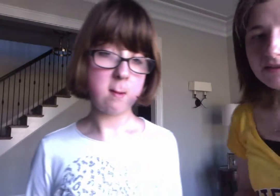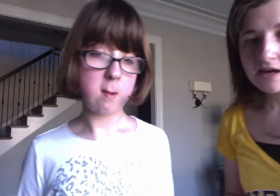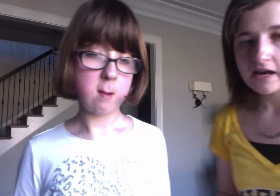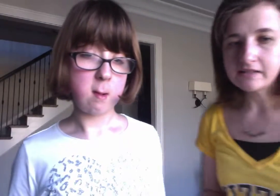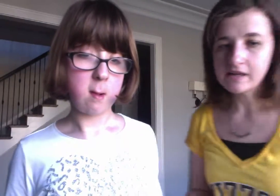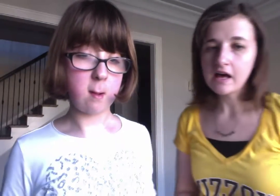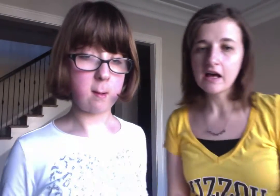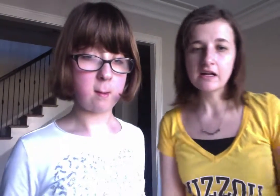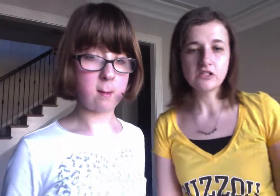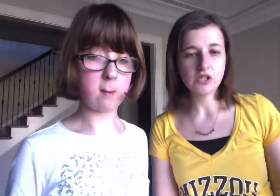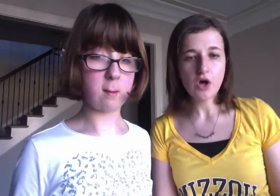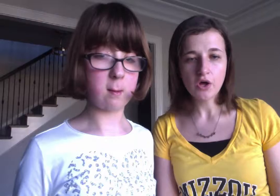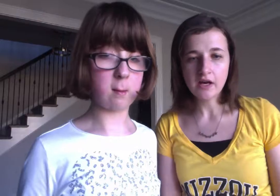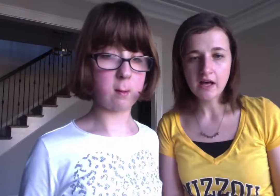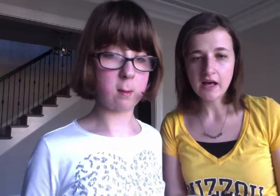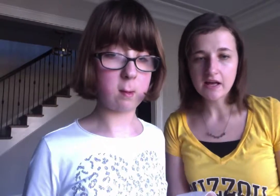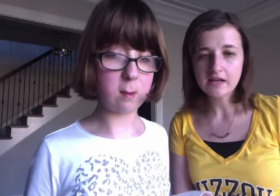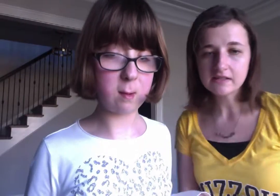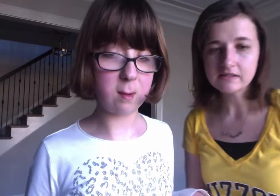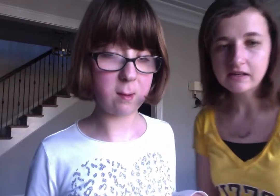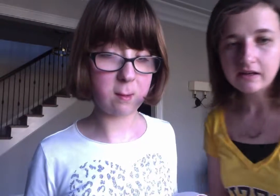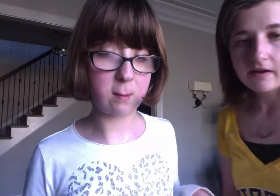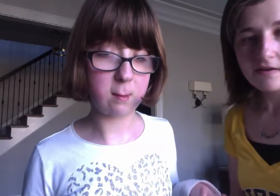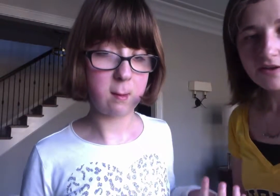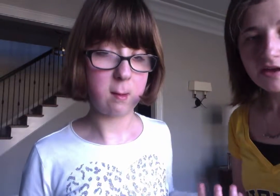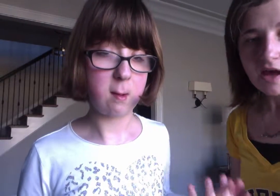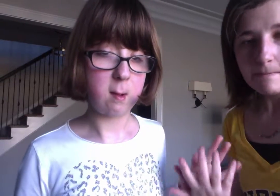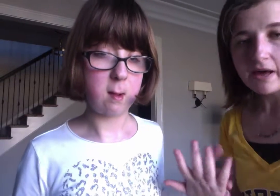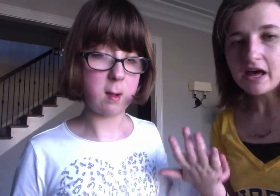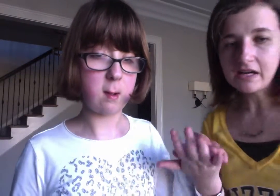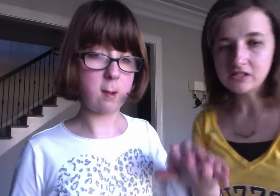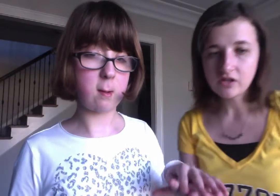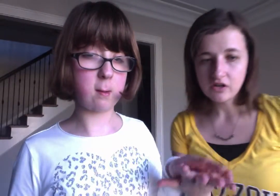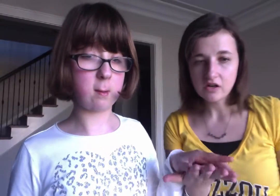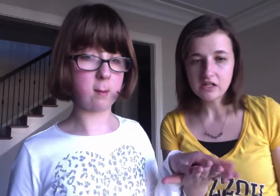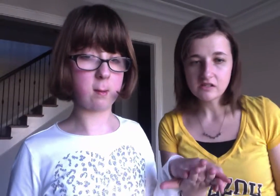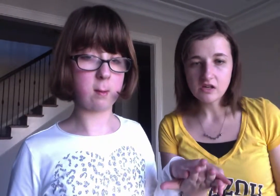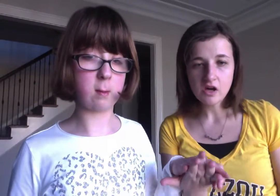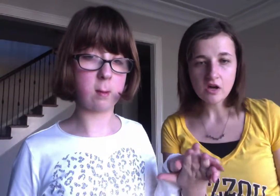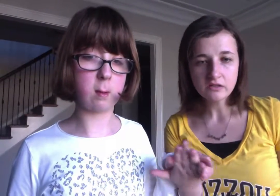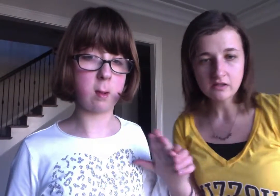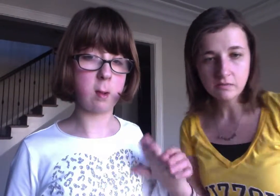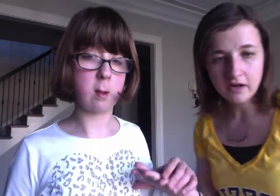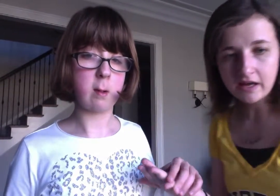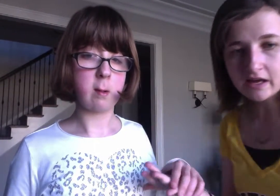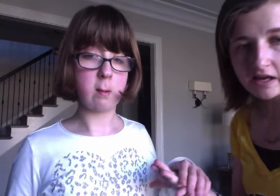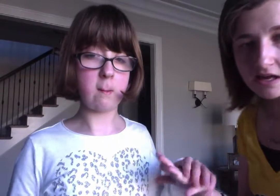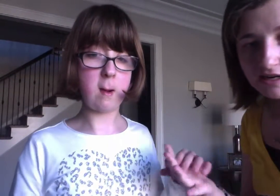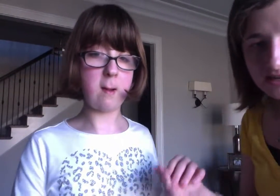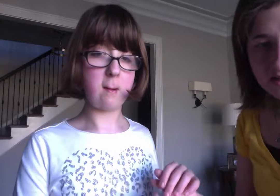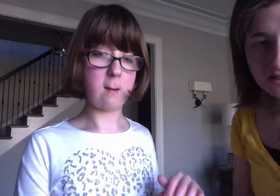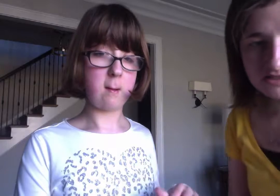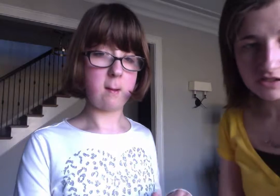free. As God has shown us by turning stone to bread. And so